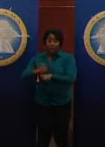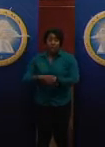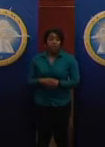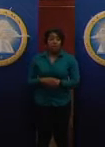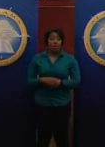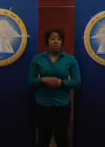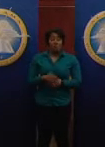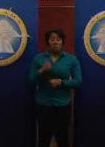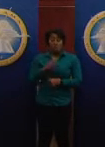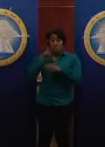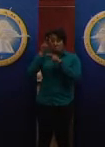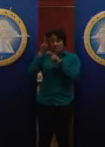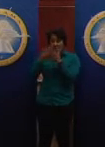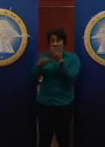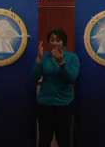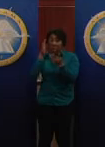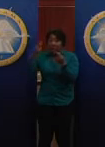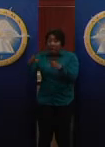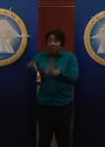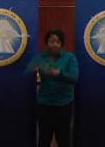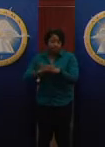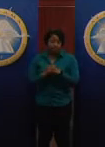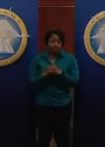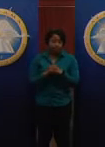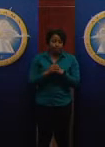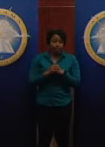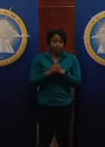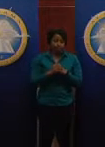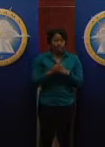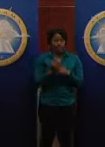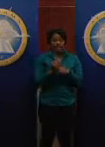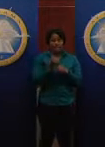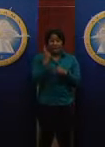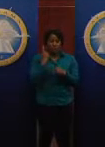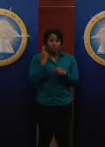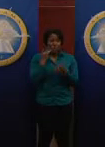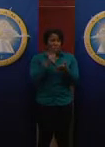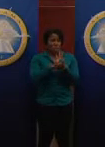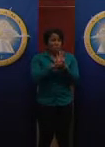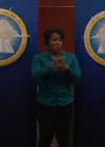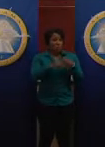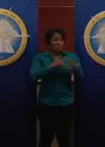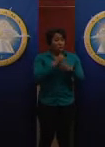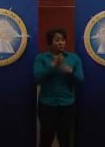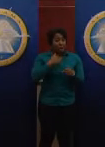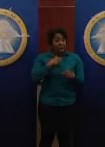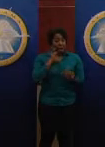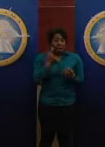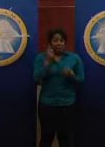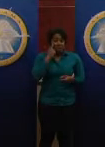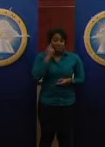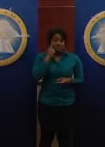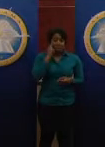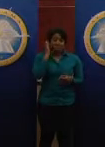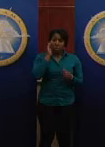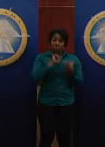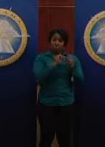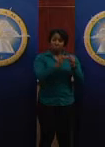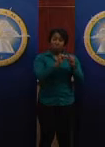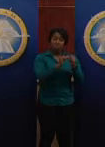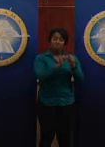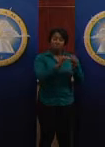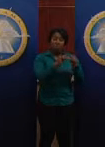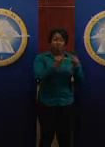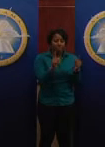the year. That was also my intention at the beginning of last school year, but some things interrupted that. So we're going to talk a little more about